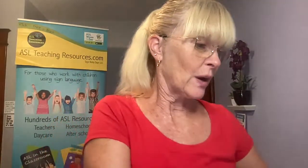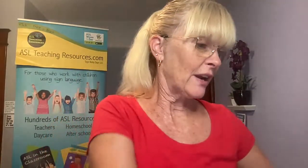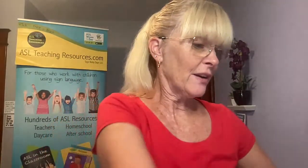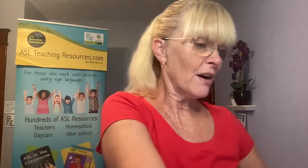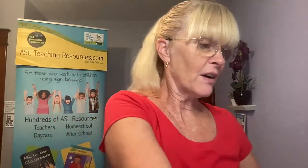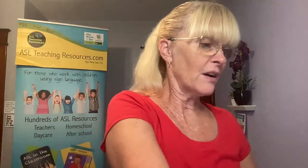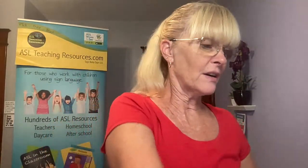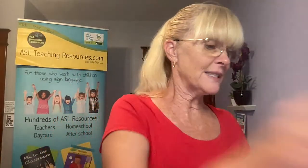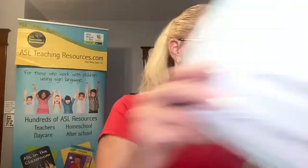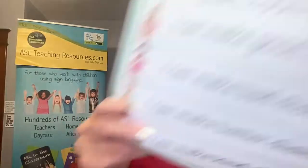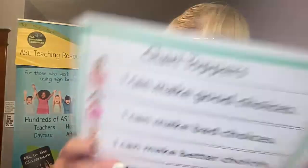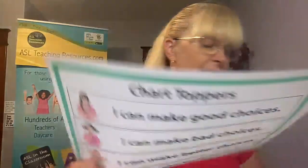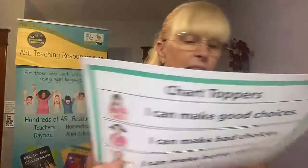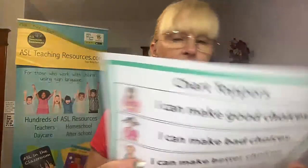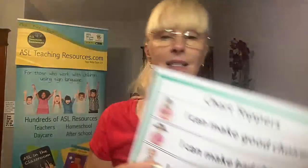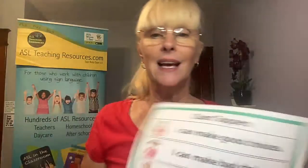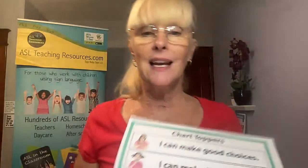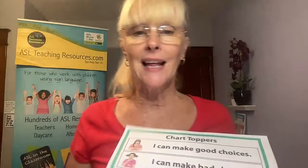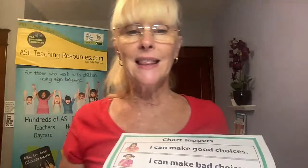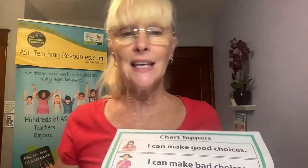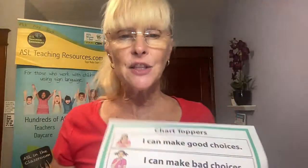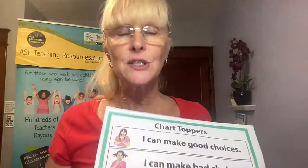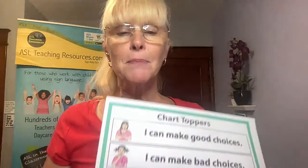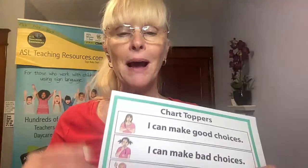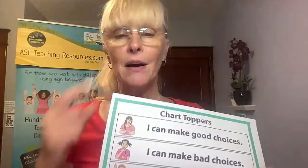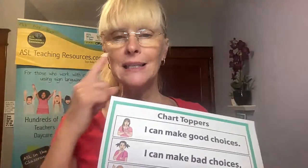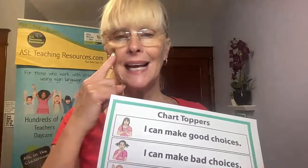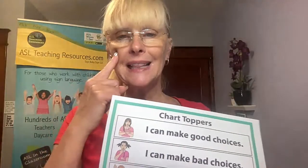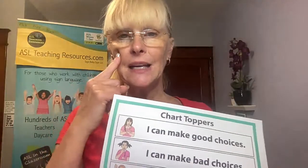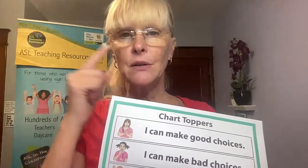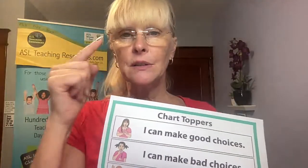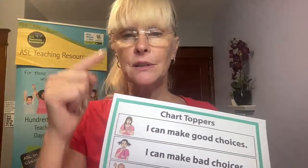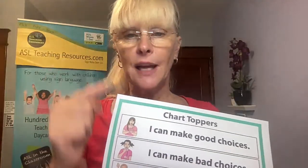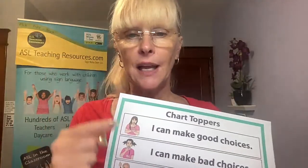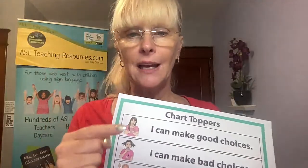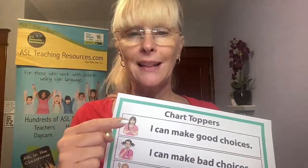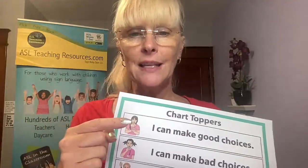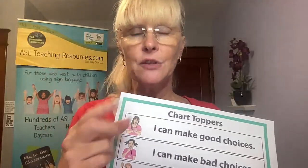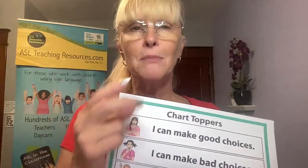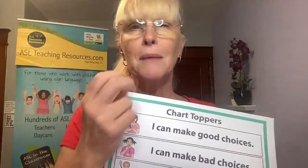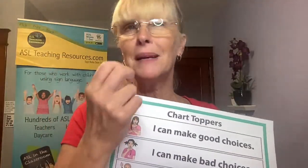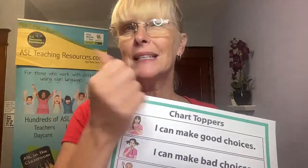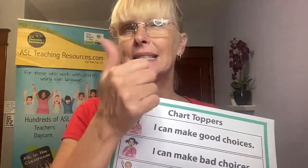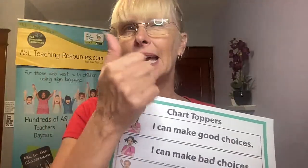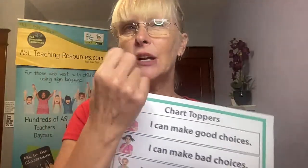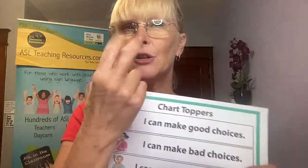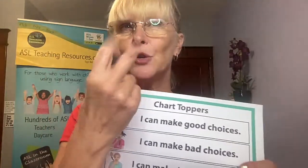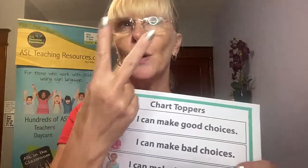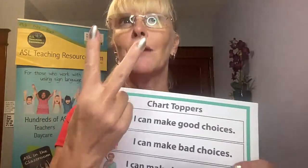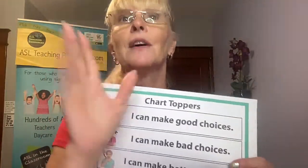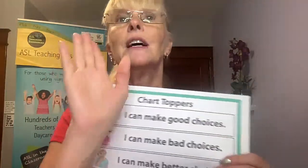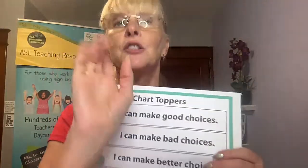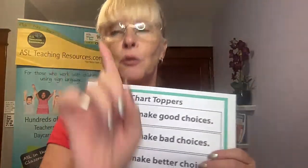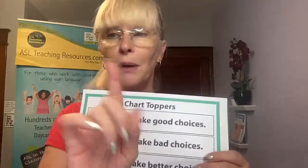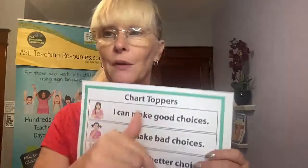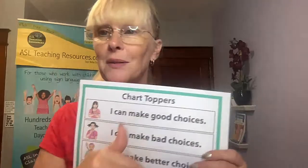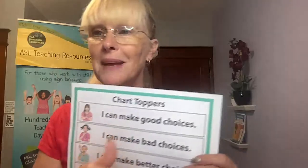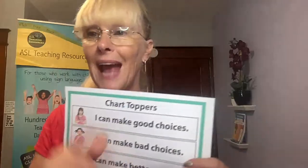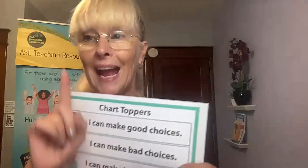here are sentences, and I think there's about, I think whether the 8, I think there might be 10 or 12. So bear with me, hang